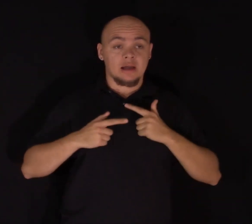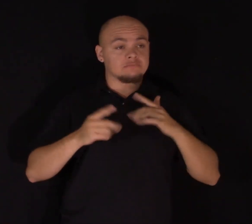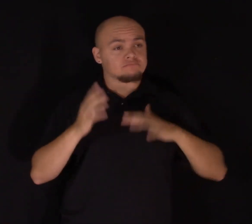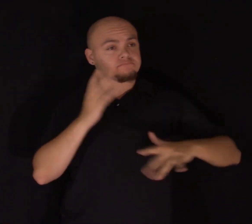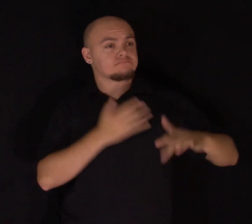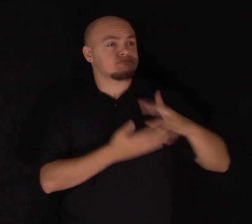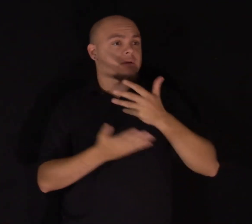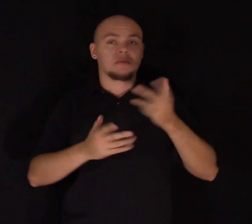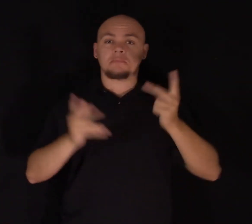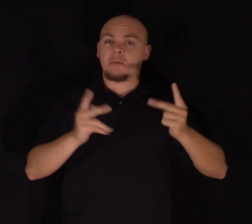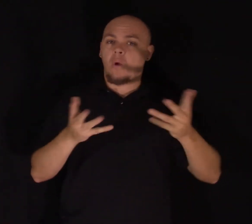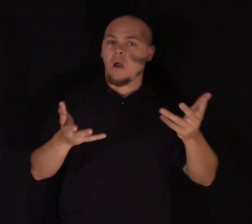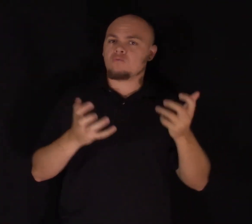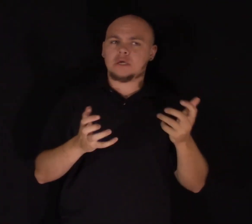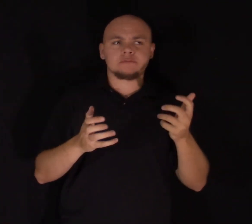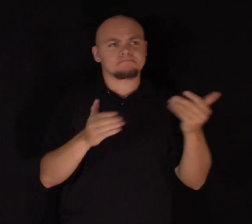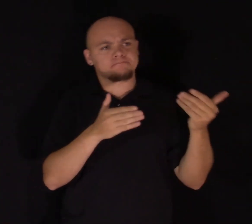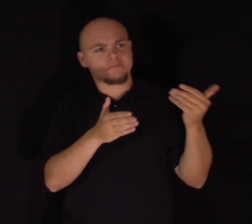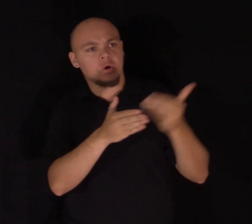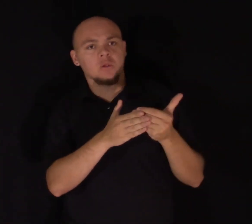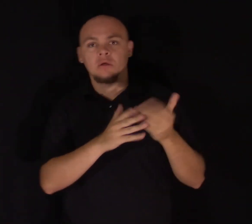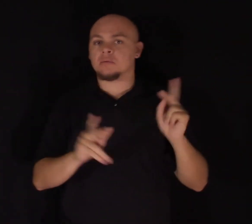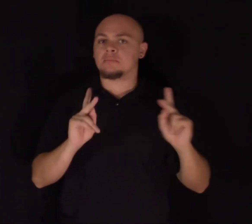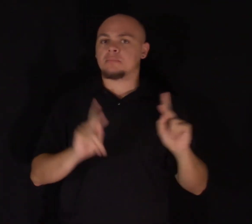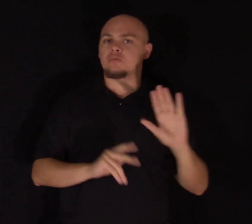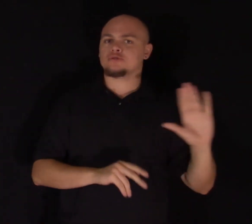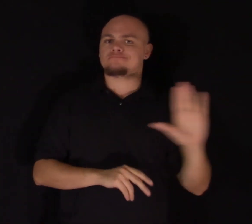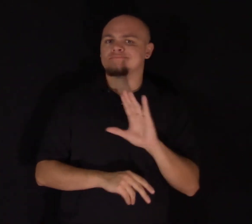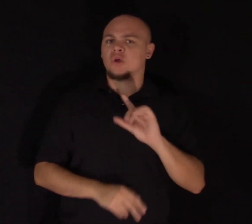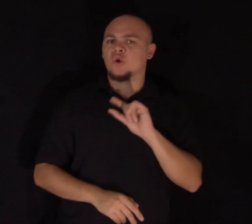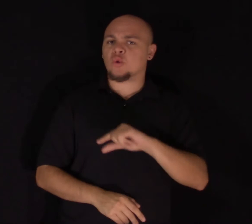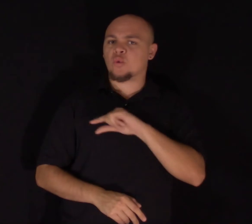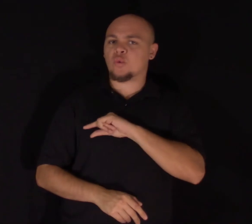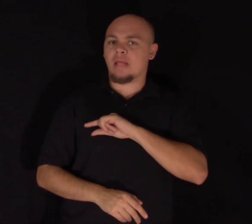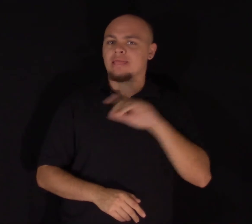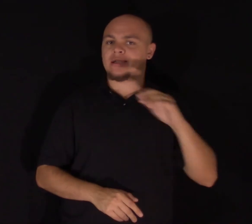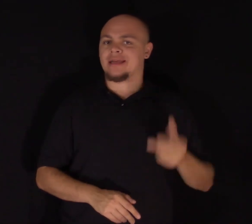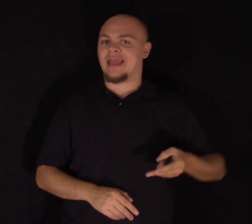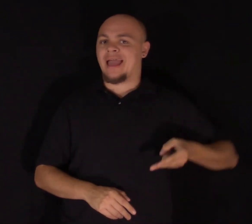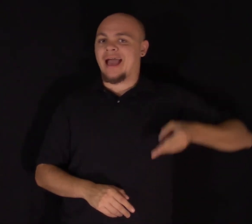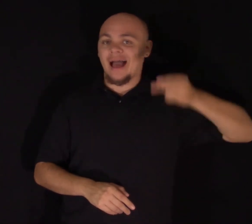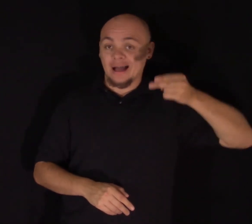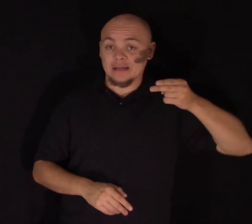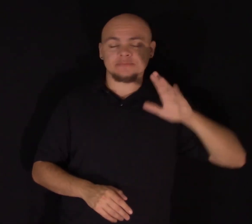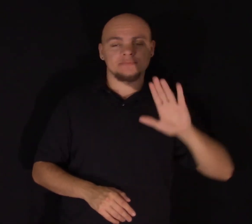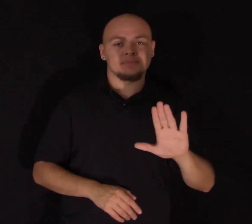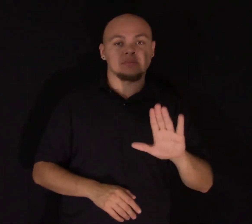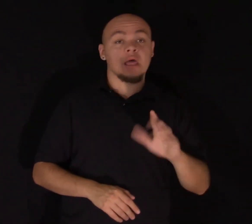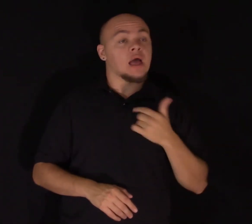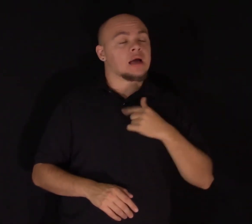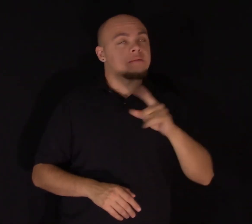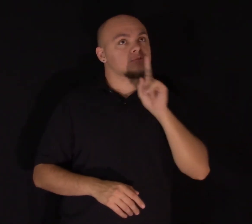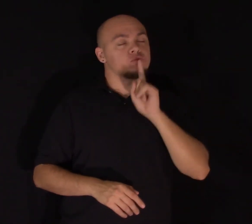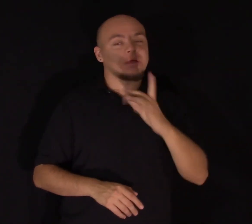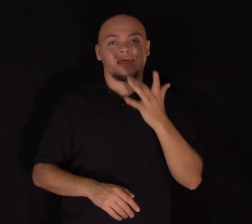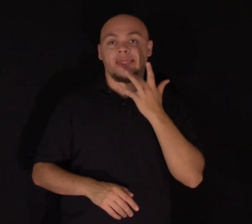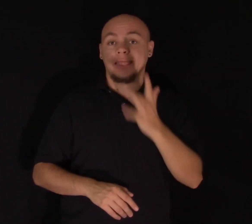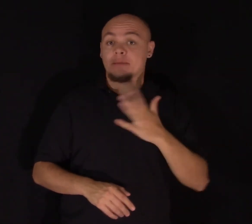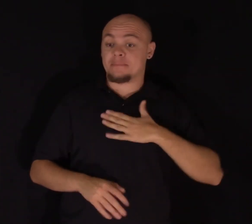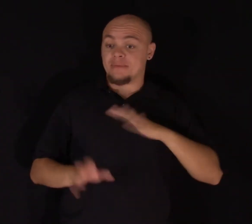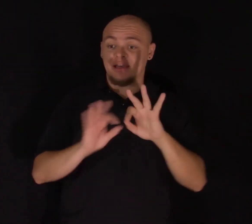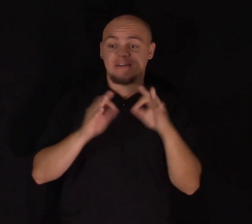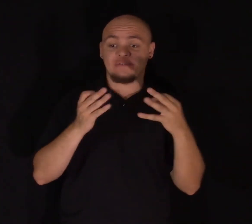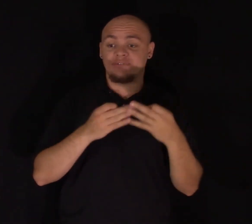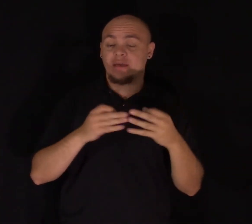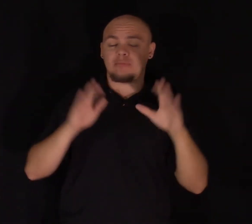that I want to be with, people of high quality. I'm extremely lucky to have an amazing family who